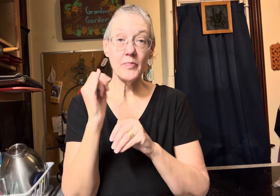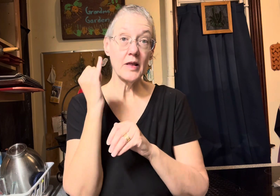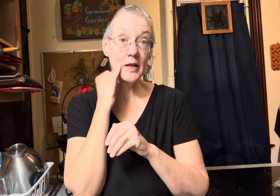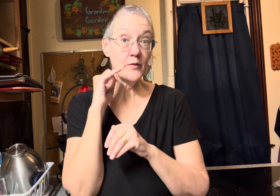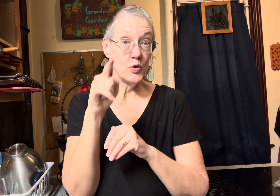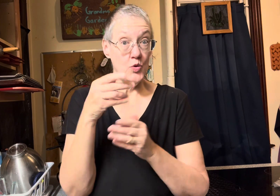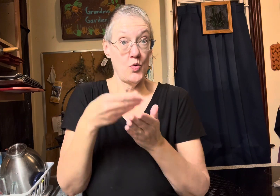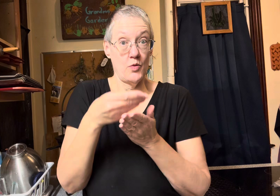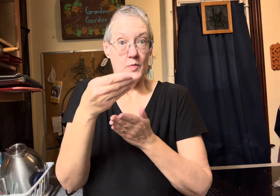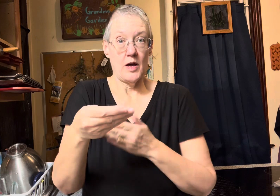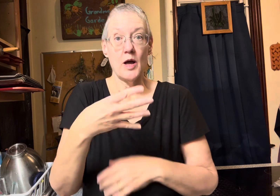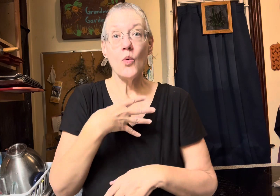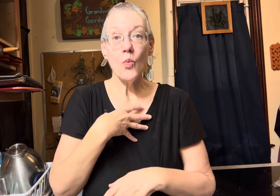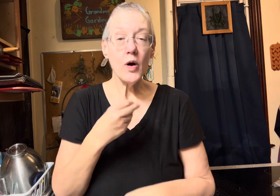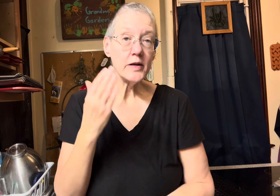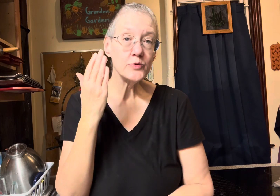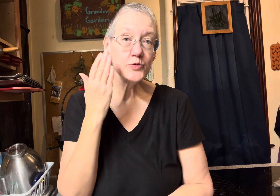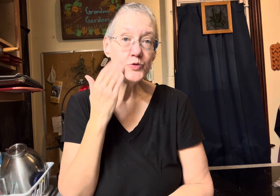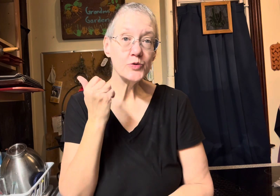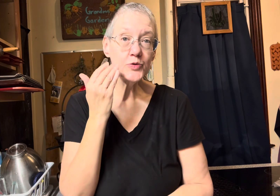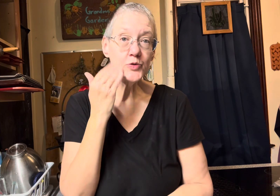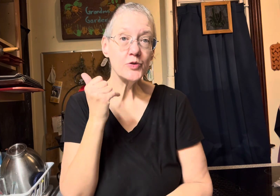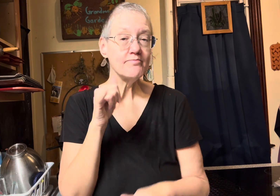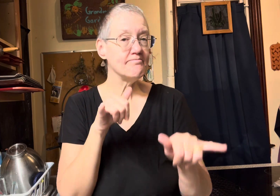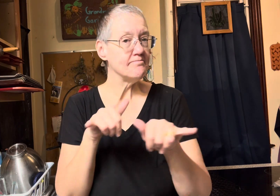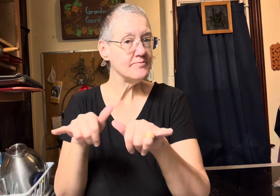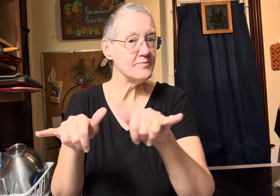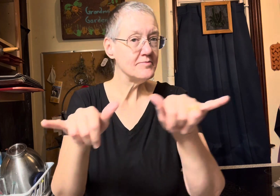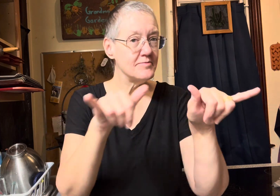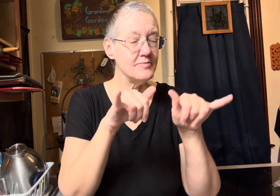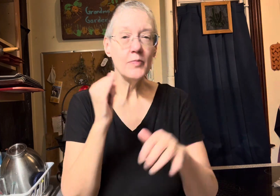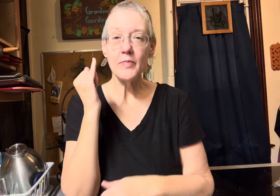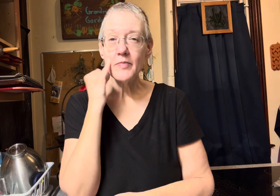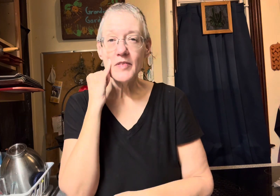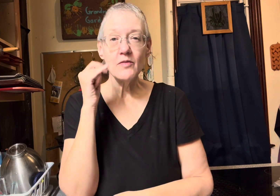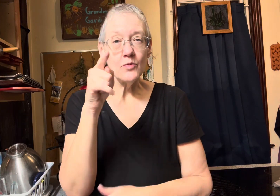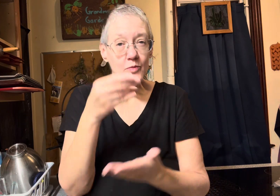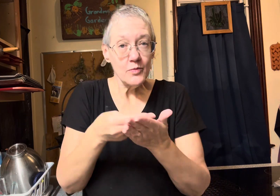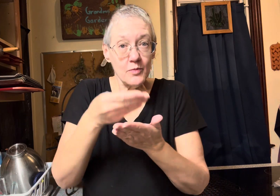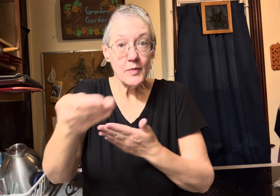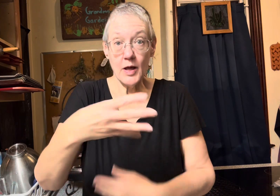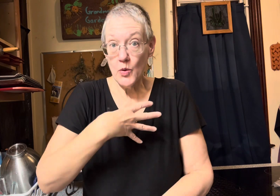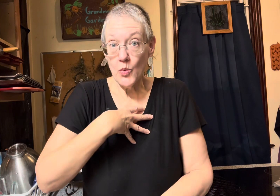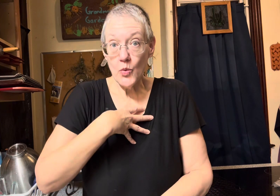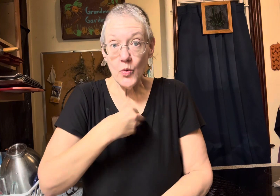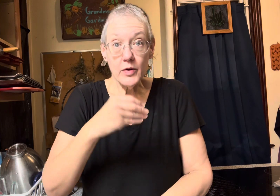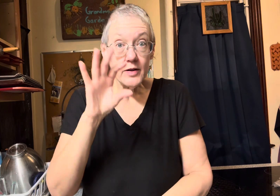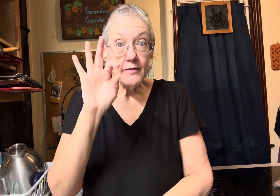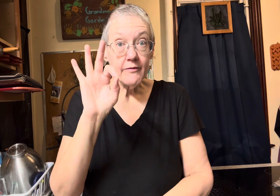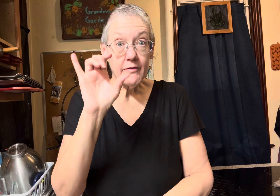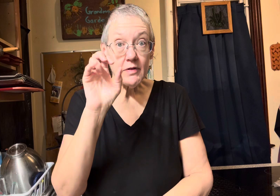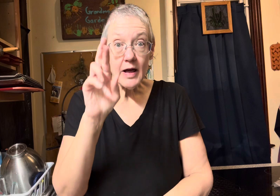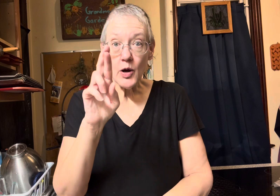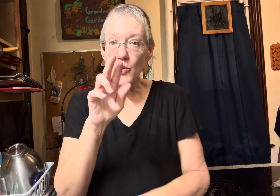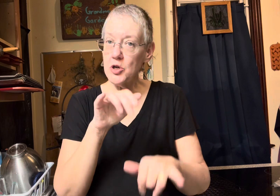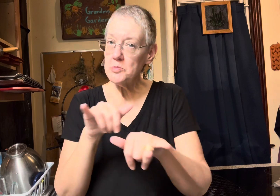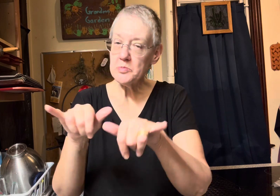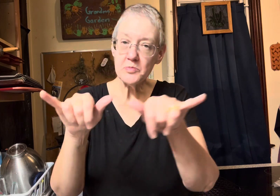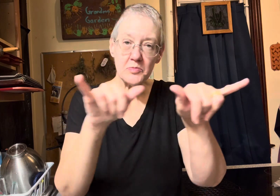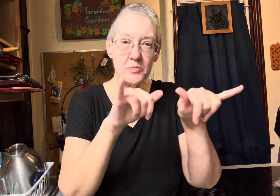any standards for those, but if you buy something like white sugar, it's always going to be the same. Or white flour, no matter the brand,